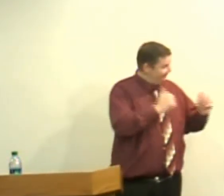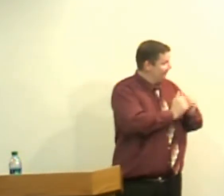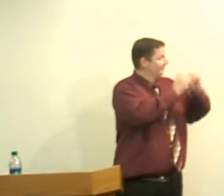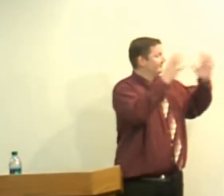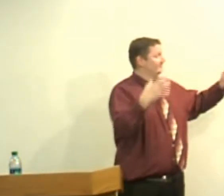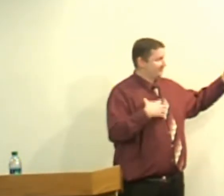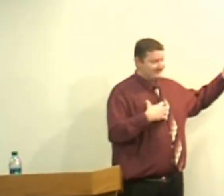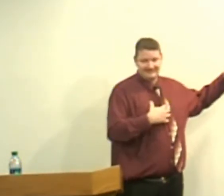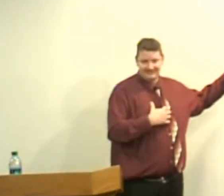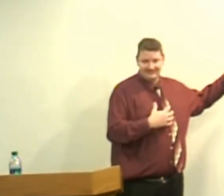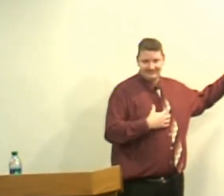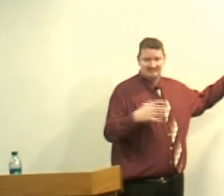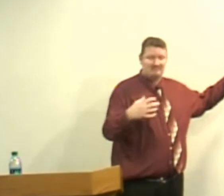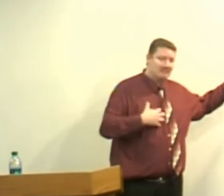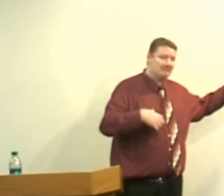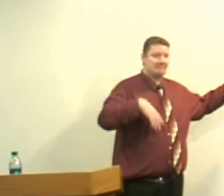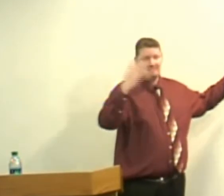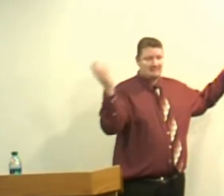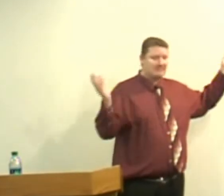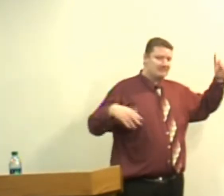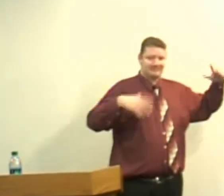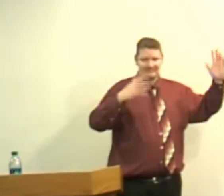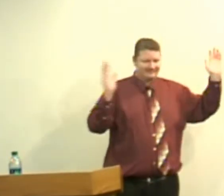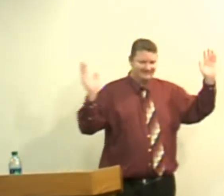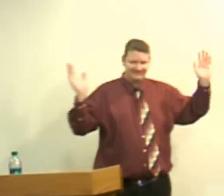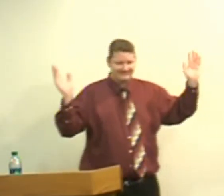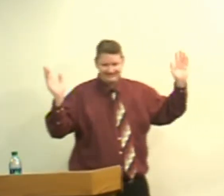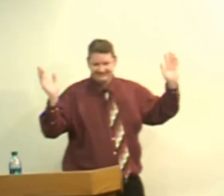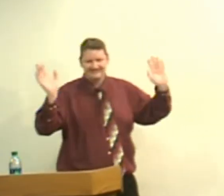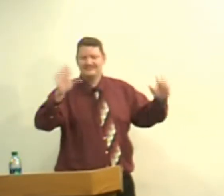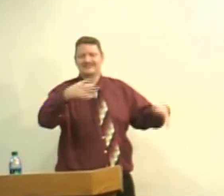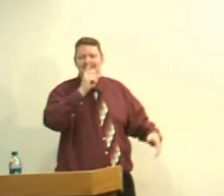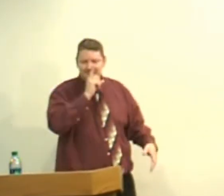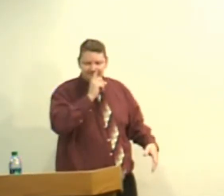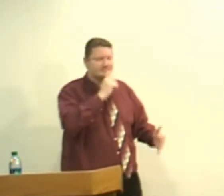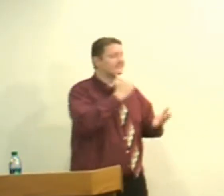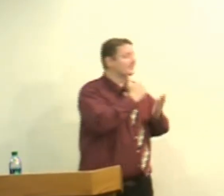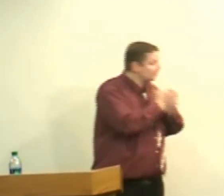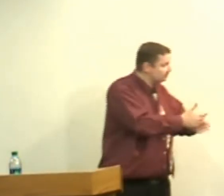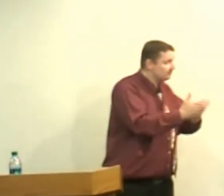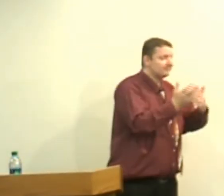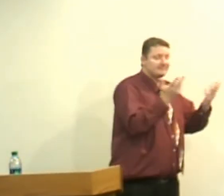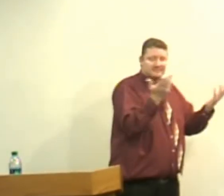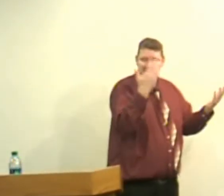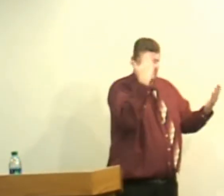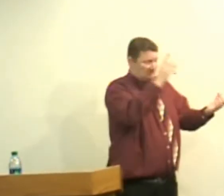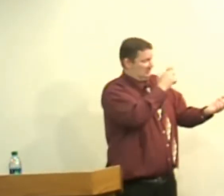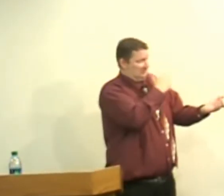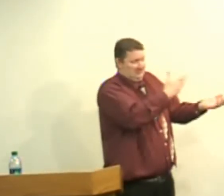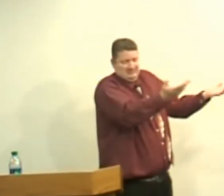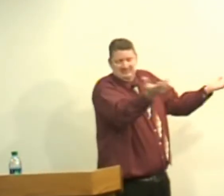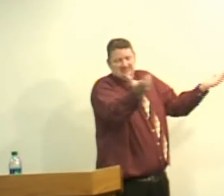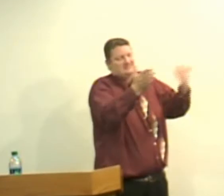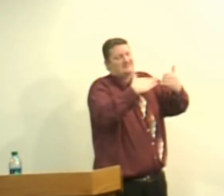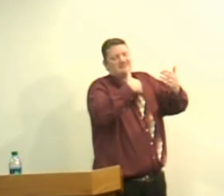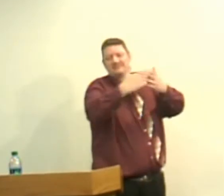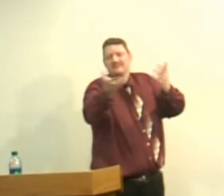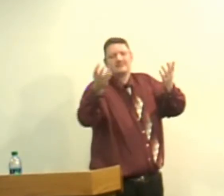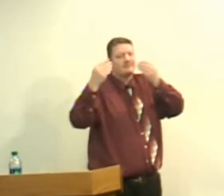know. And you help without complaint. Because it says be hospitable to one another without complaint. Be patient with one another